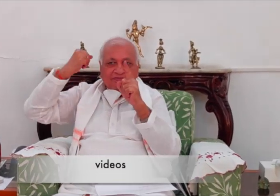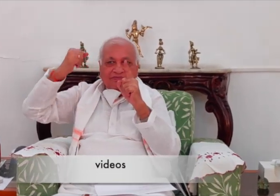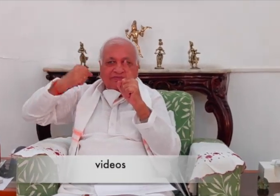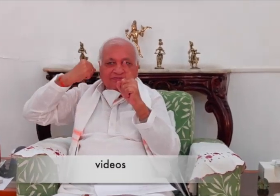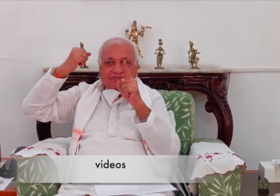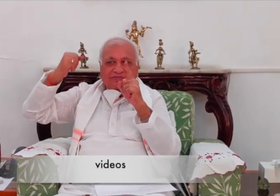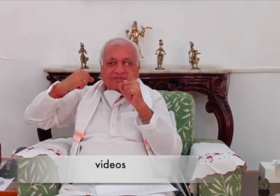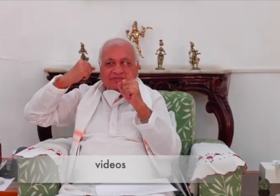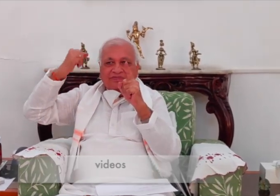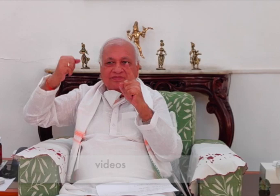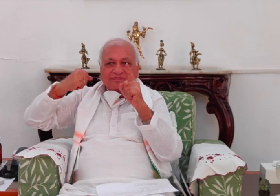videos